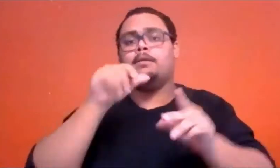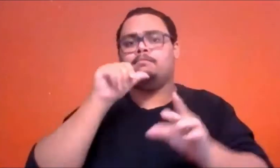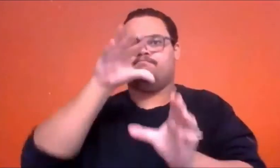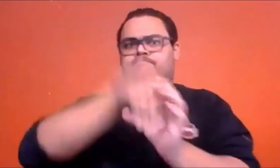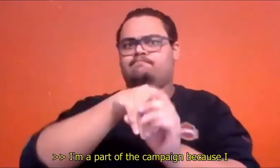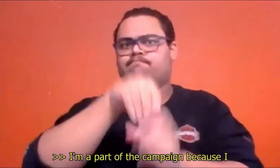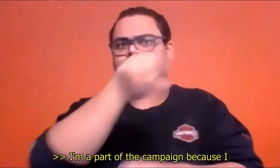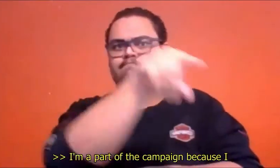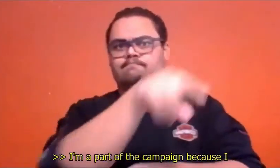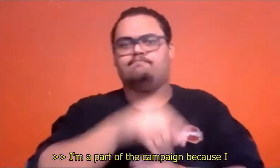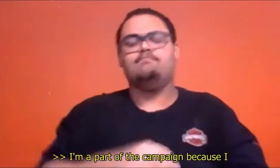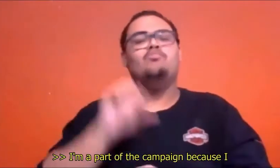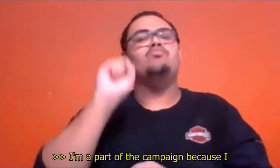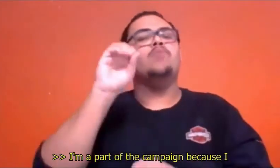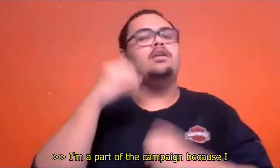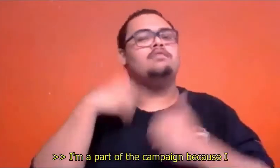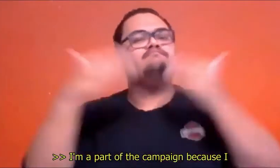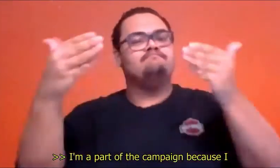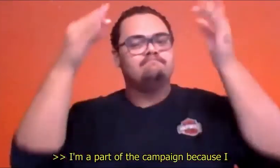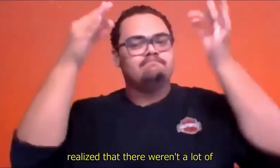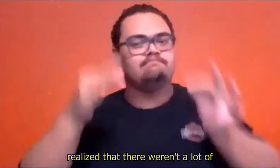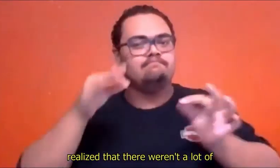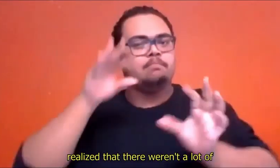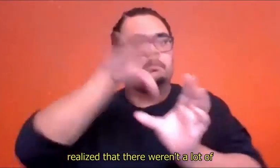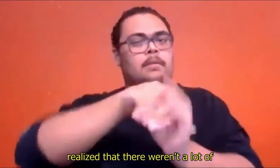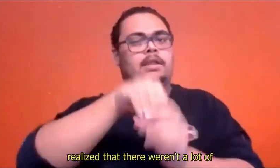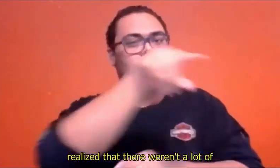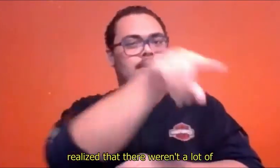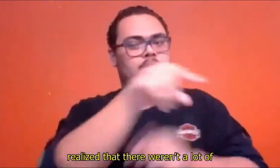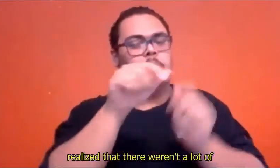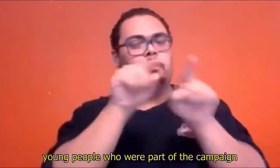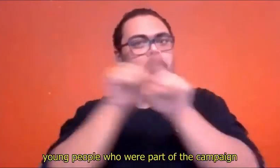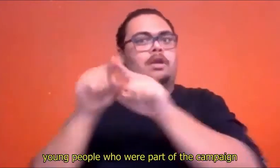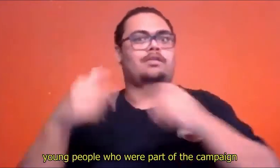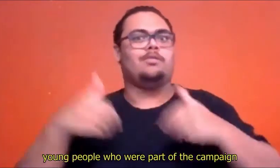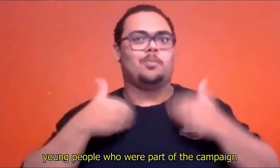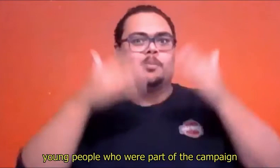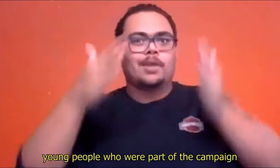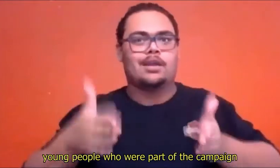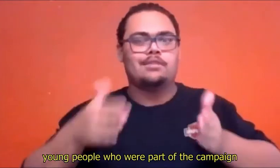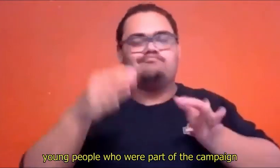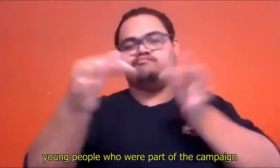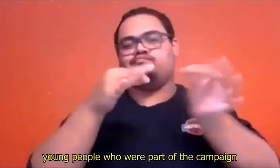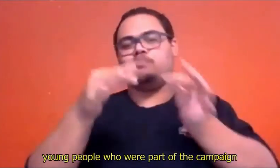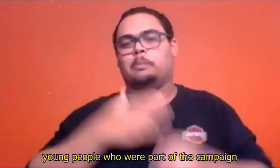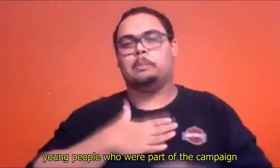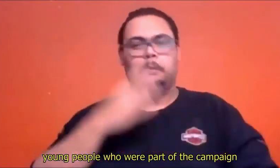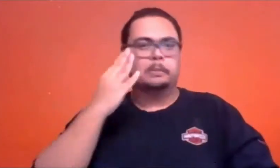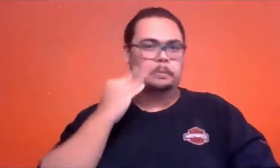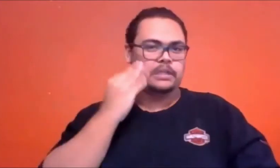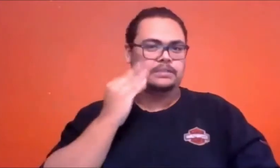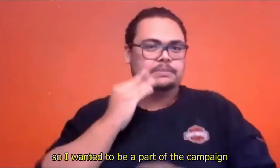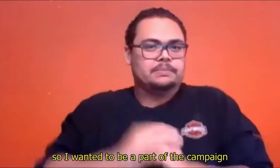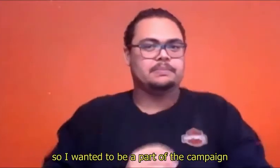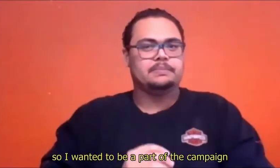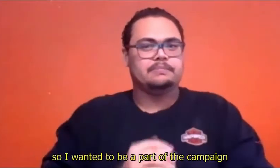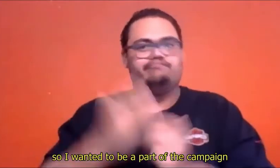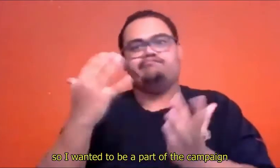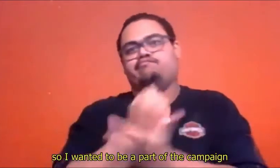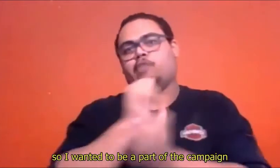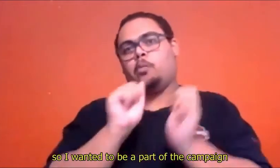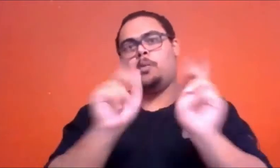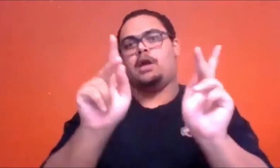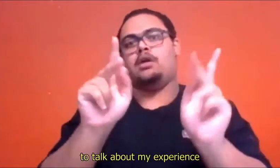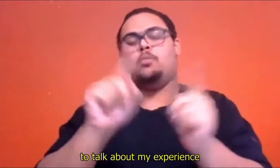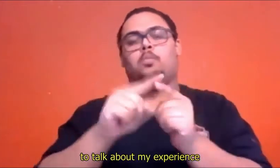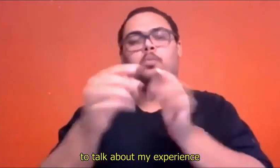I'm a part of the campaign because I realized that there weren't a lot of young people who were a part of the campaign. So I wanted to be a part of